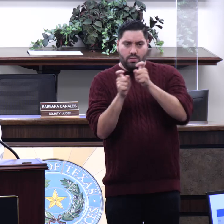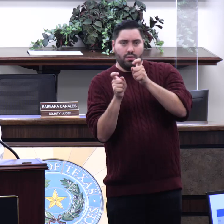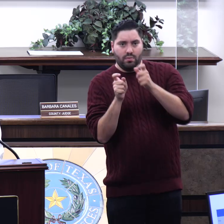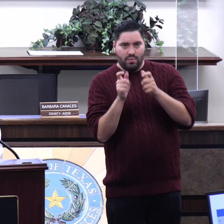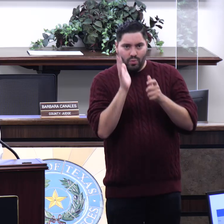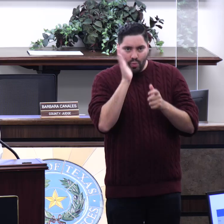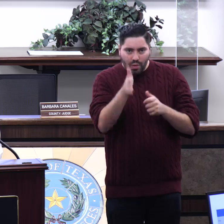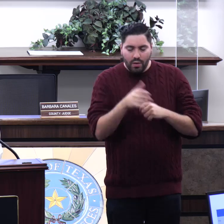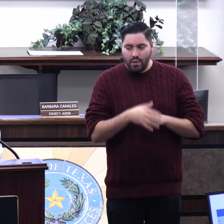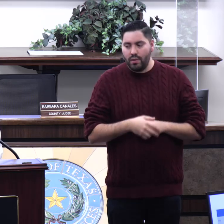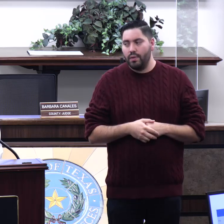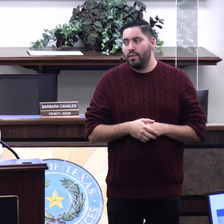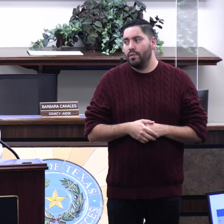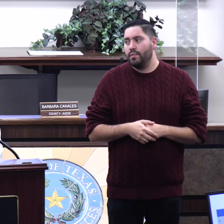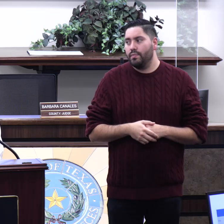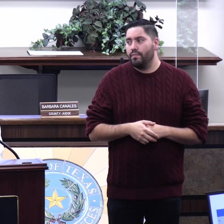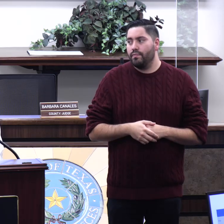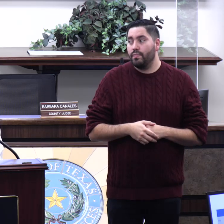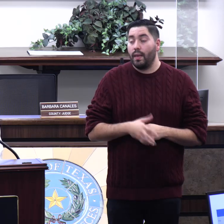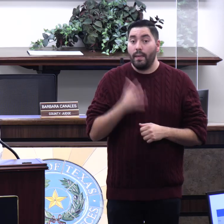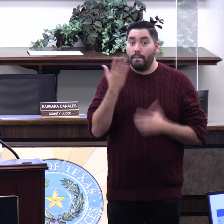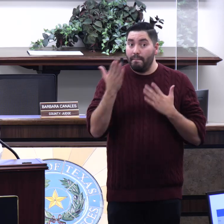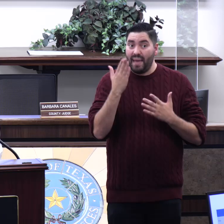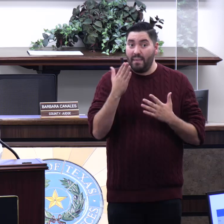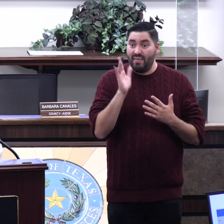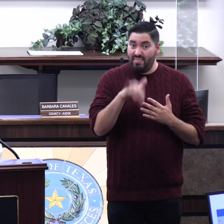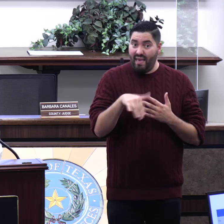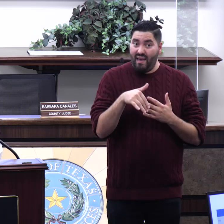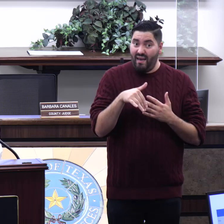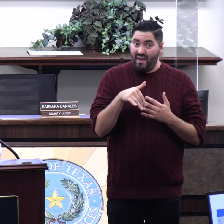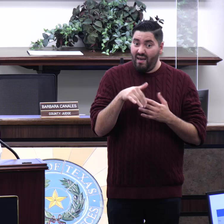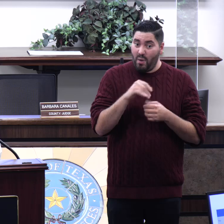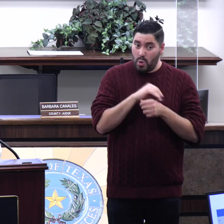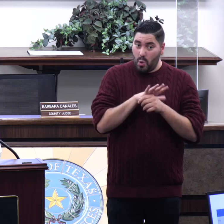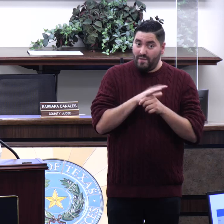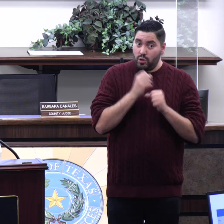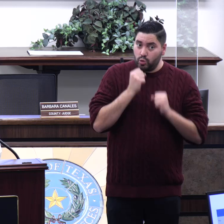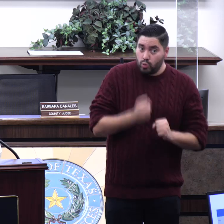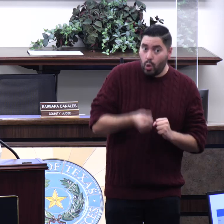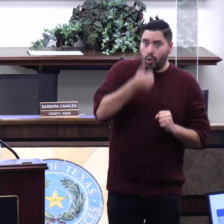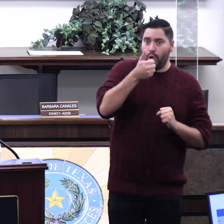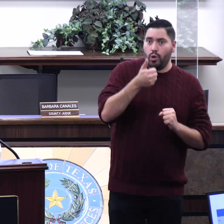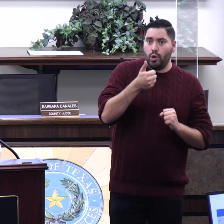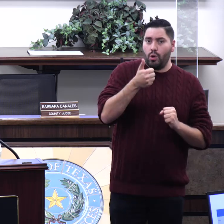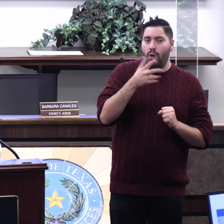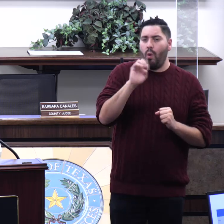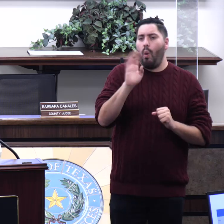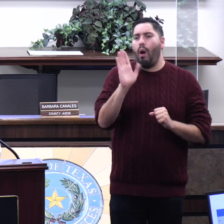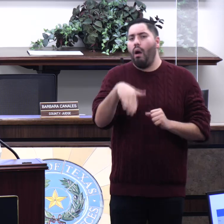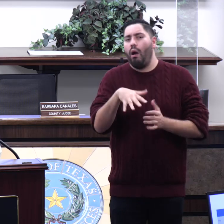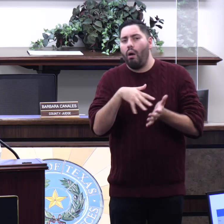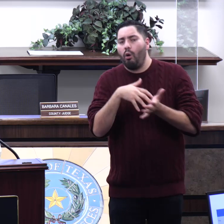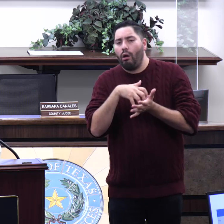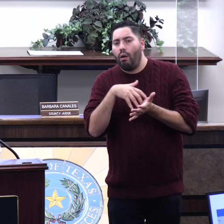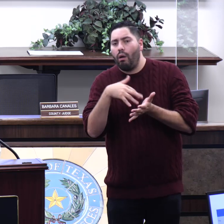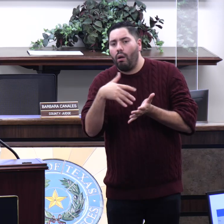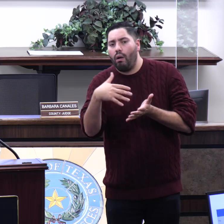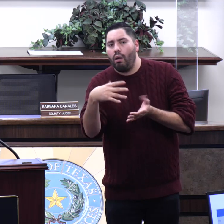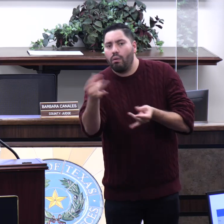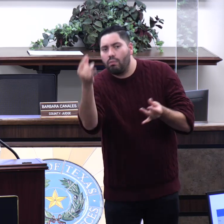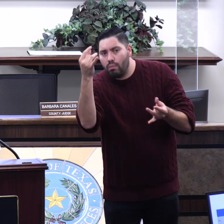So mutations also can make the virus either stronger or weaker. Stronger ones will survive and go on to become variants in the real